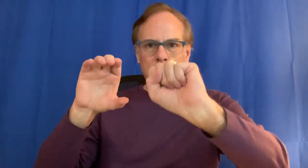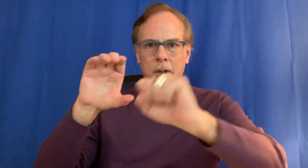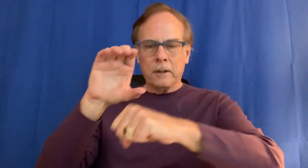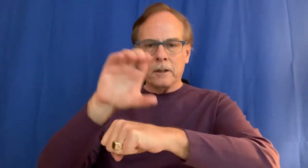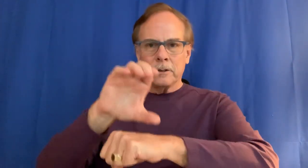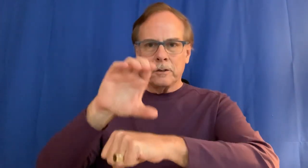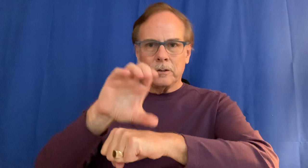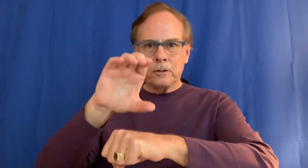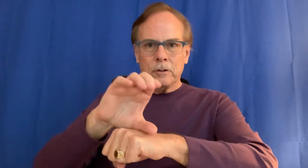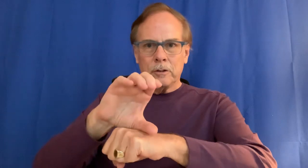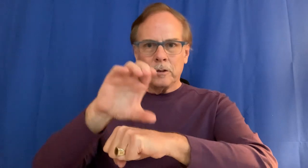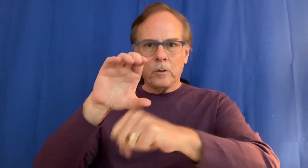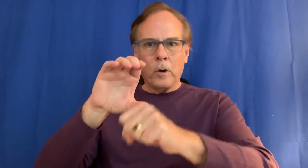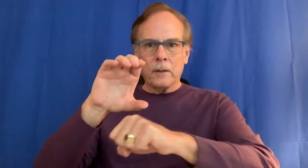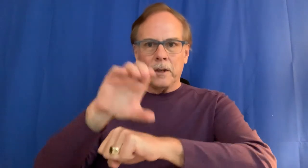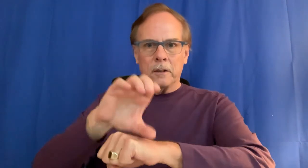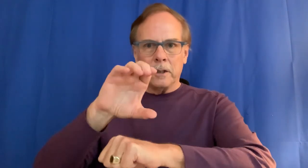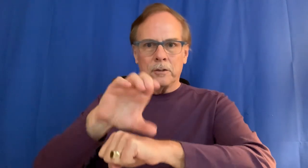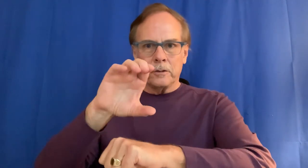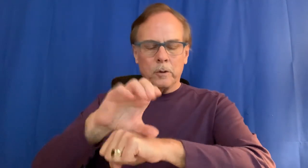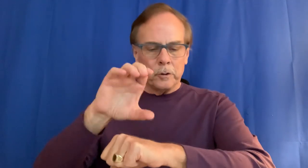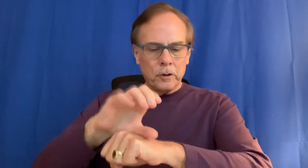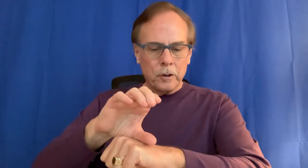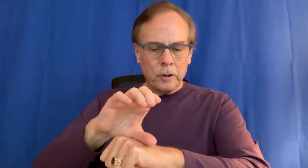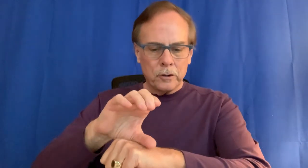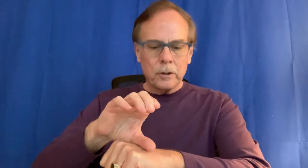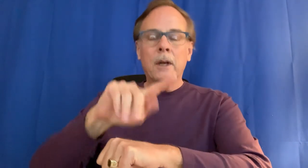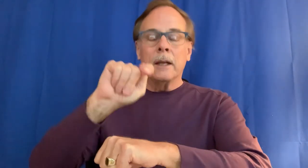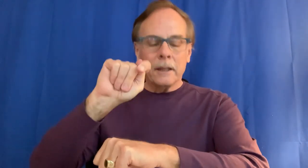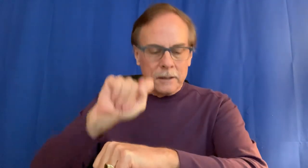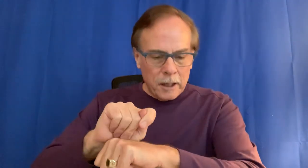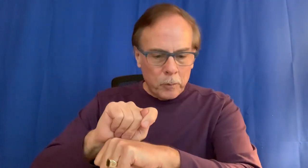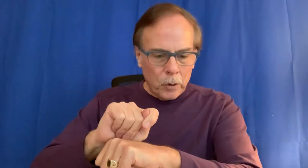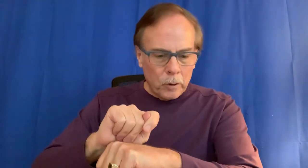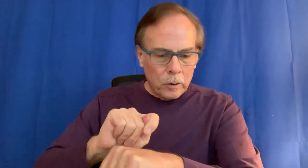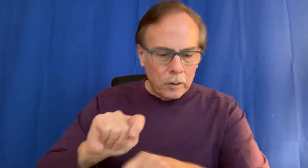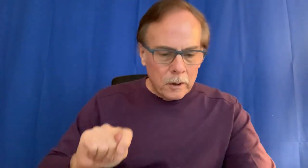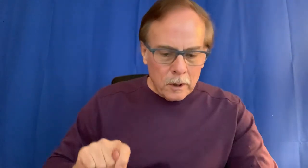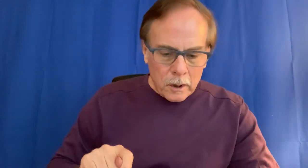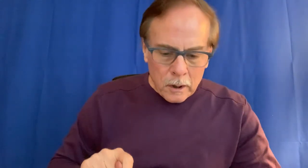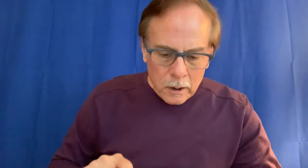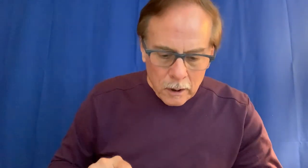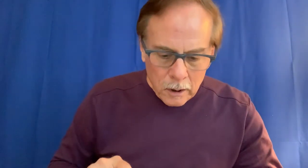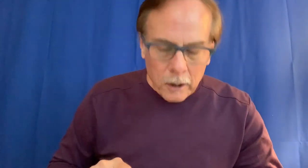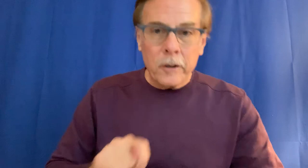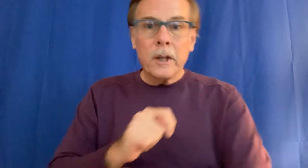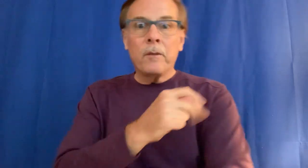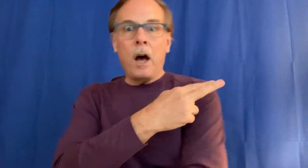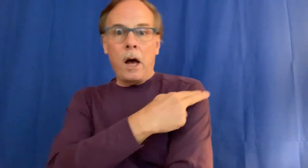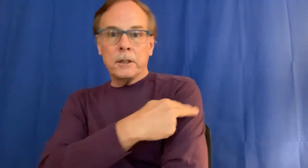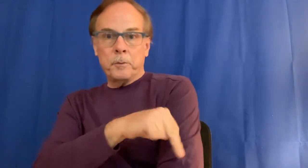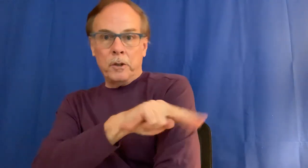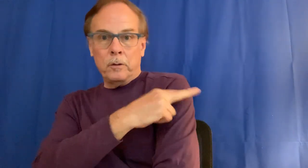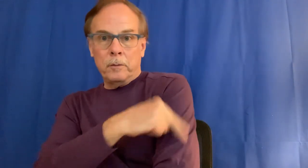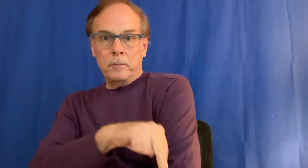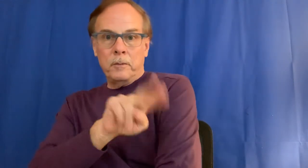like this to just show the rock foundation. So a church, a temple. Here they have a hospital.